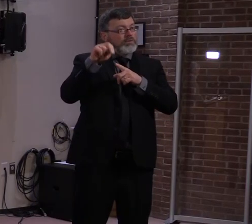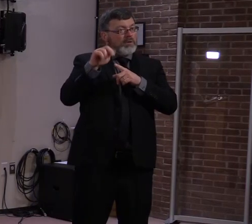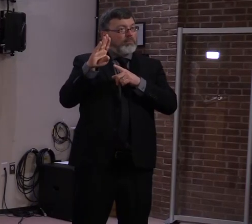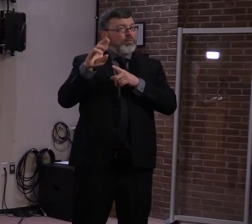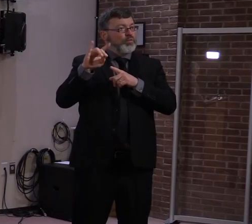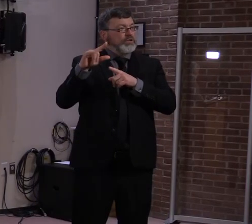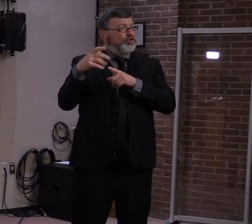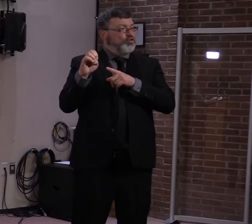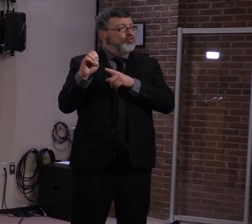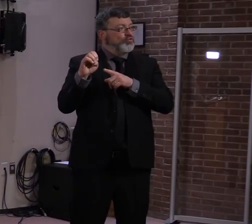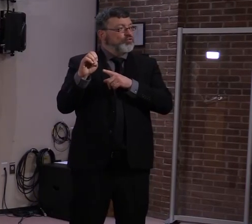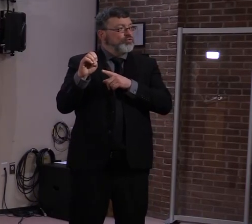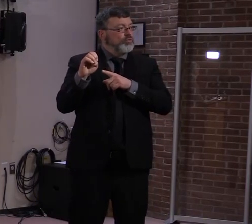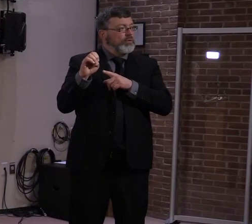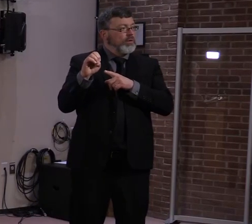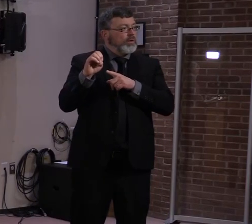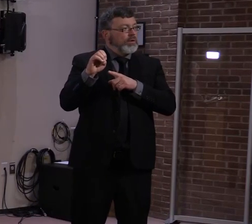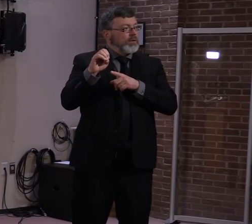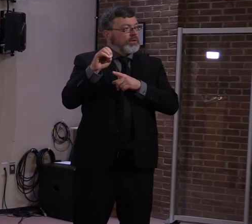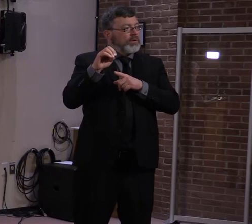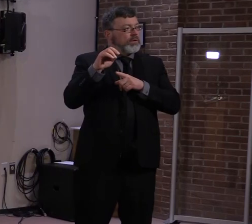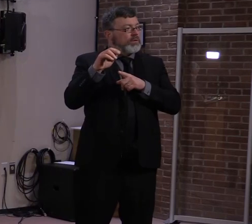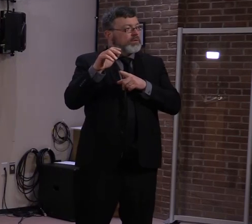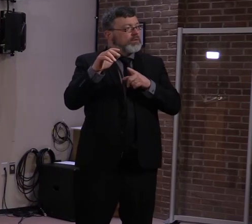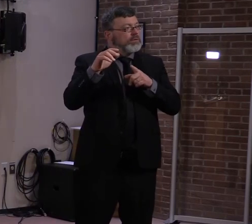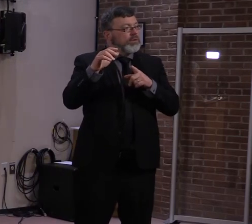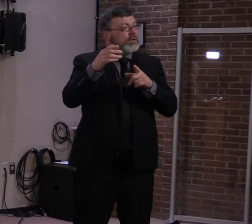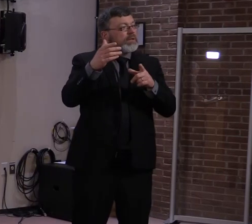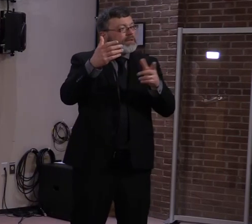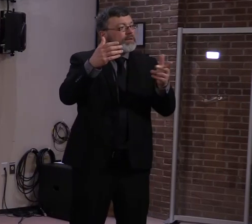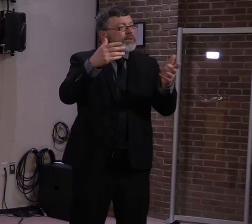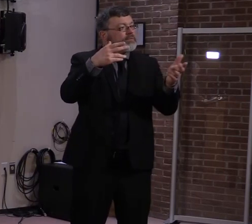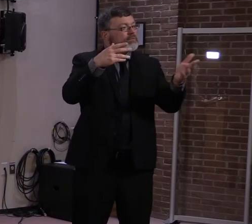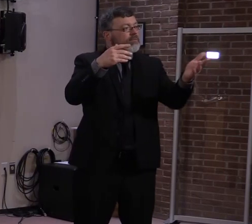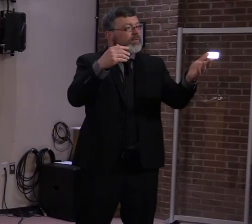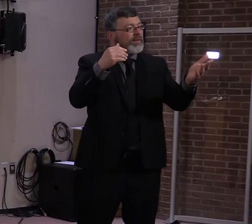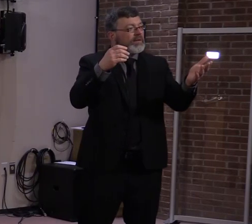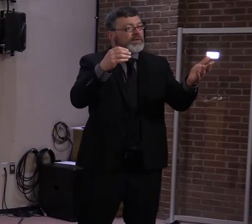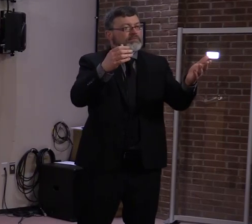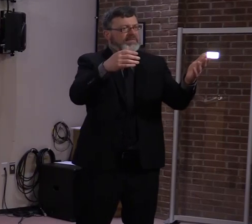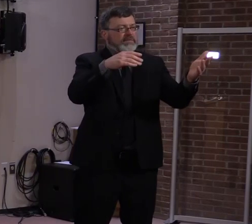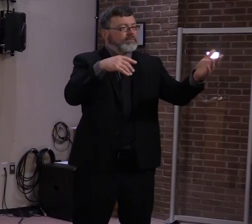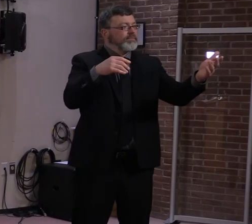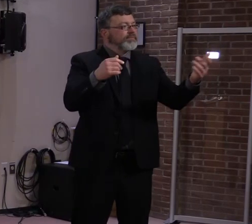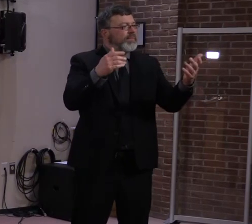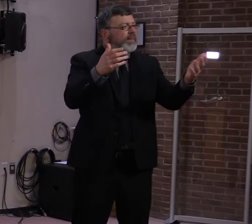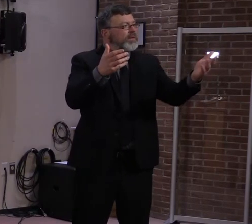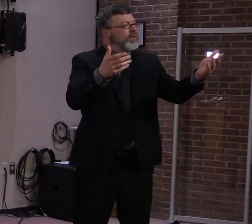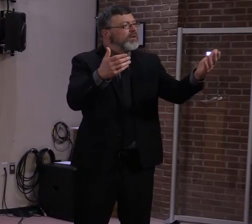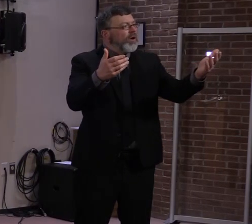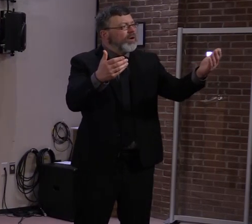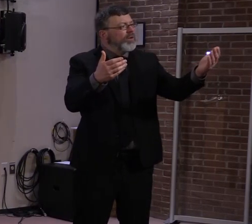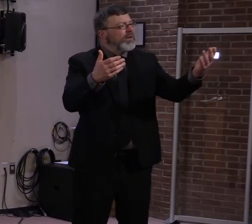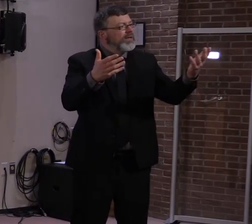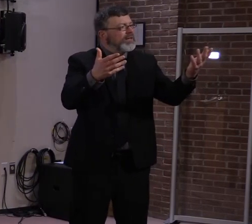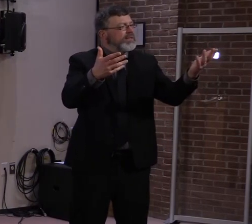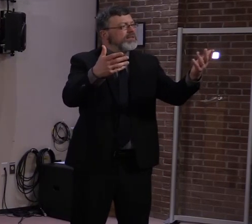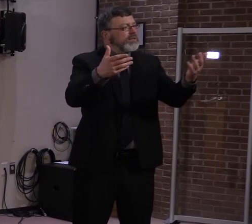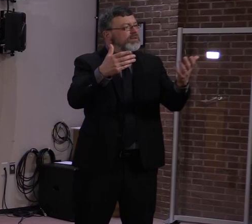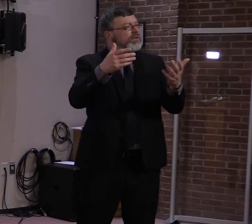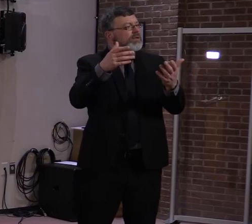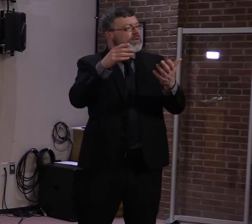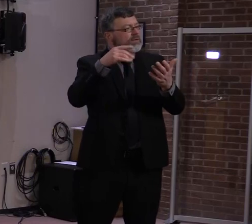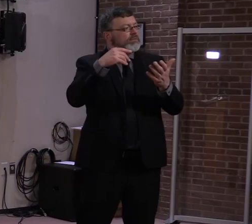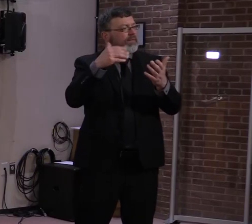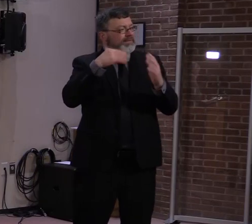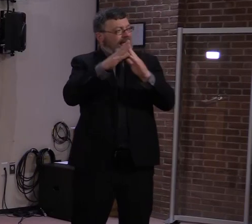New Hampshire. We're looking at Lamoille, Johnson, Franklin County, Highgate, Guilford. We have a mobile unit